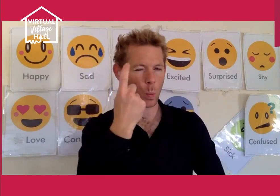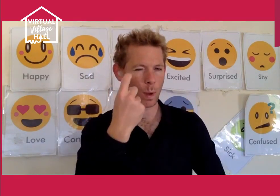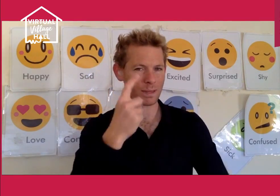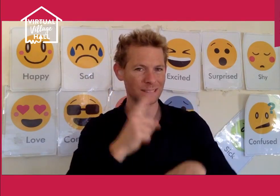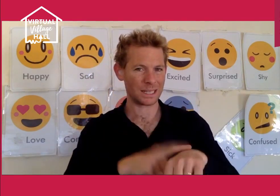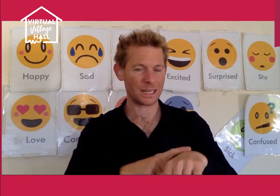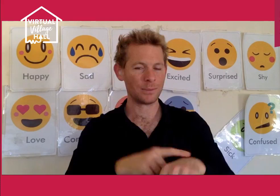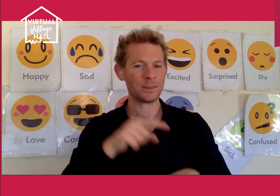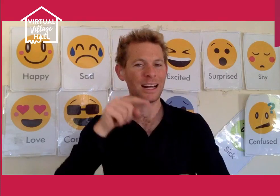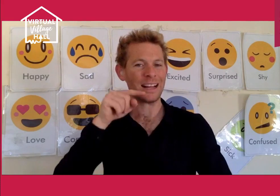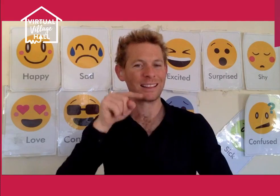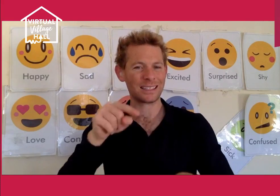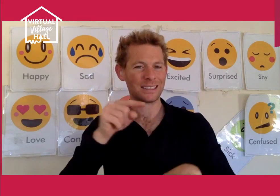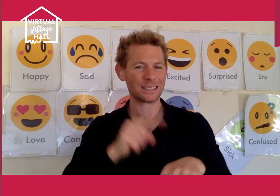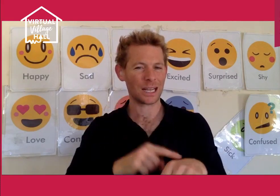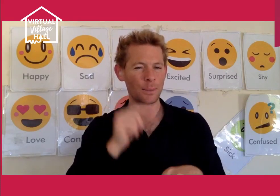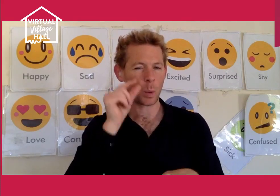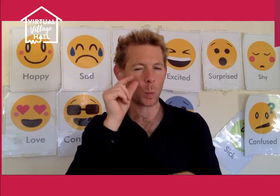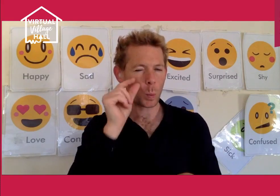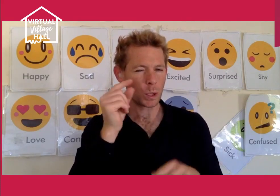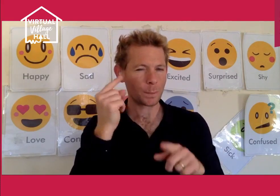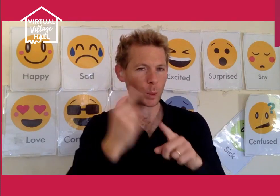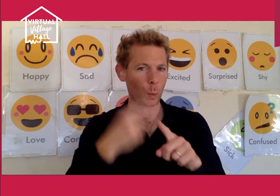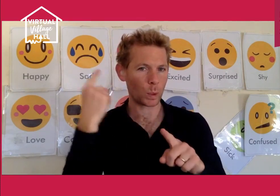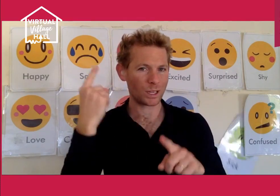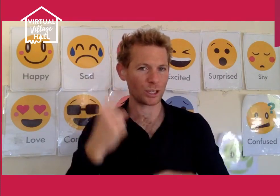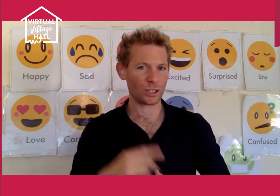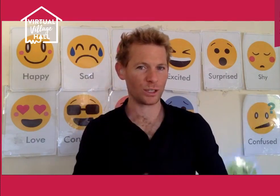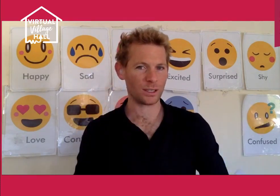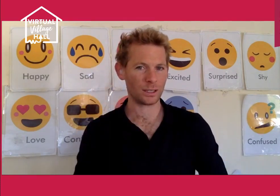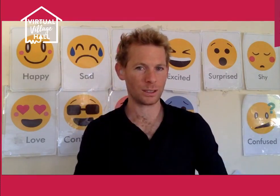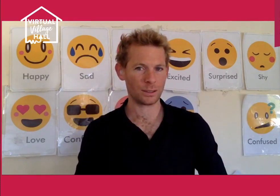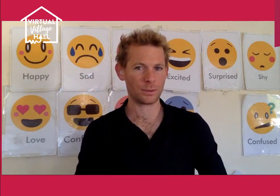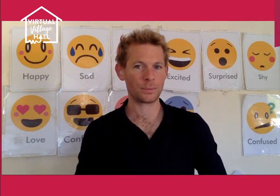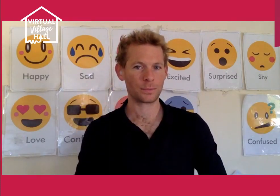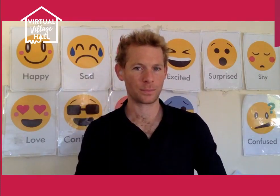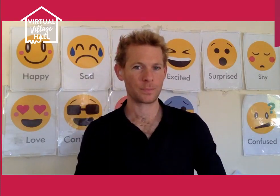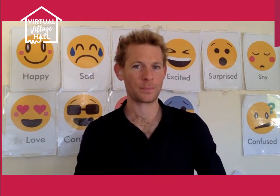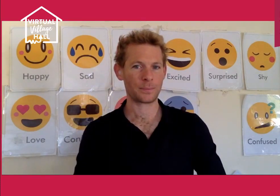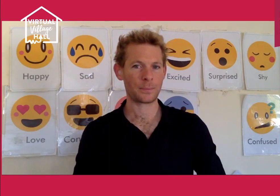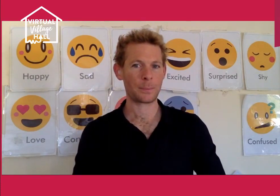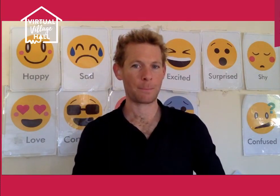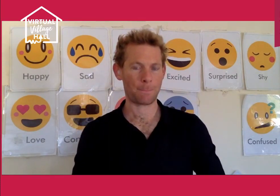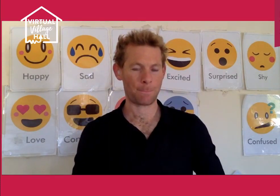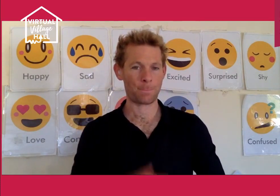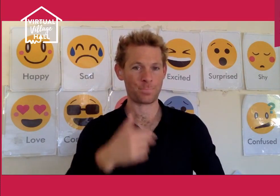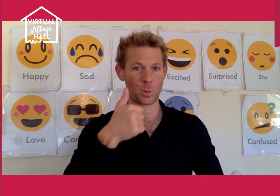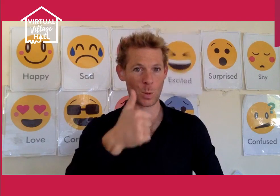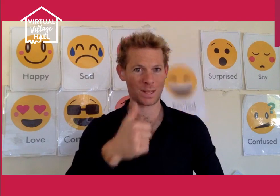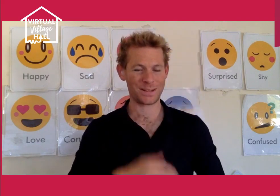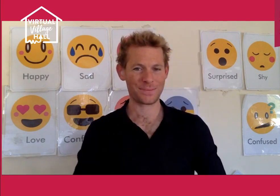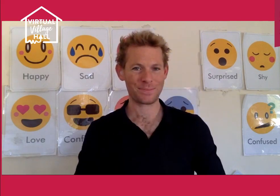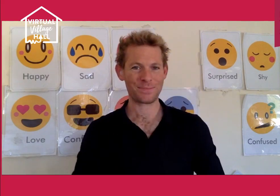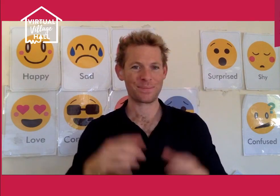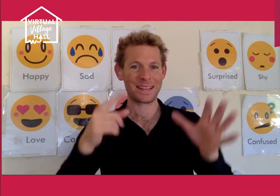Okay, let's do it again one more time. This time we're going to do it slightly quicker, okay?